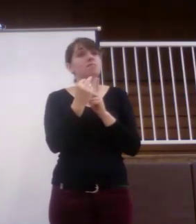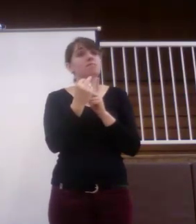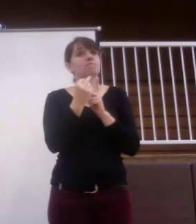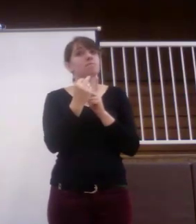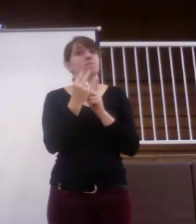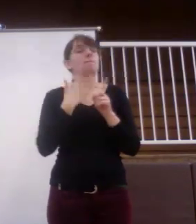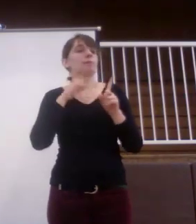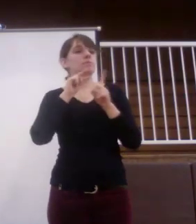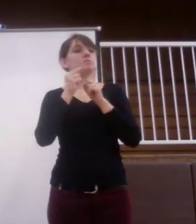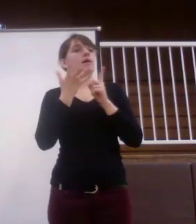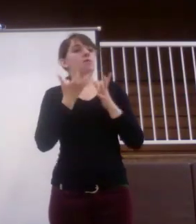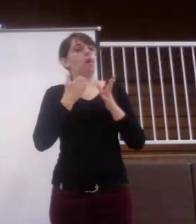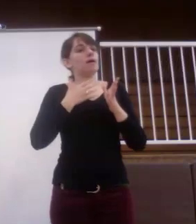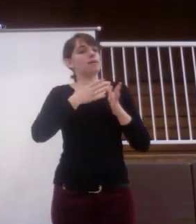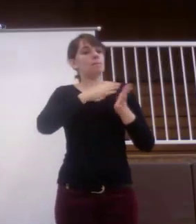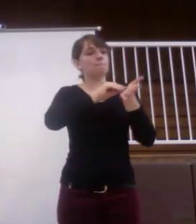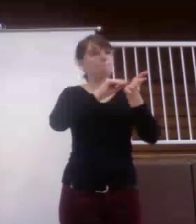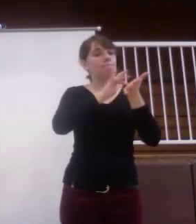the medical profession.